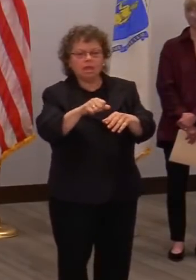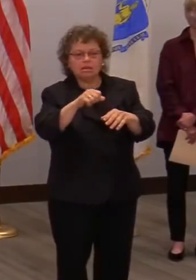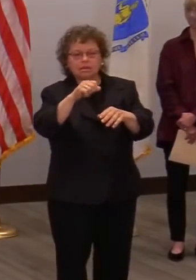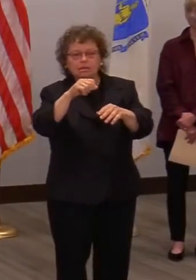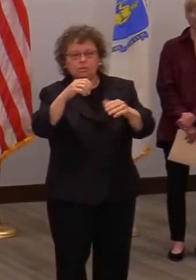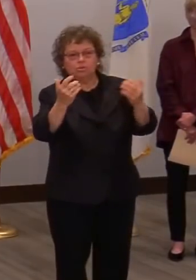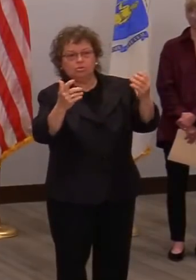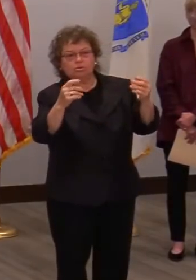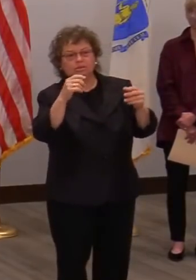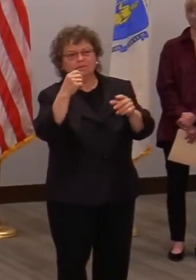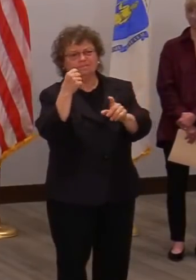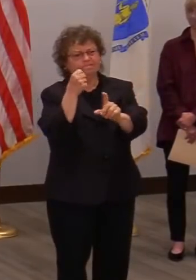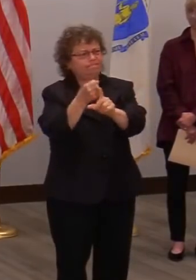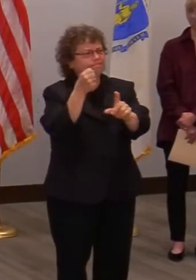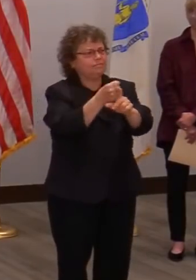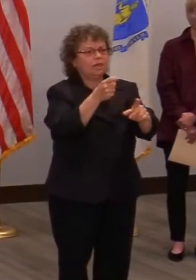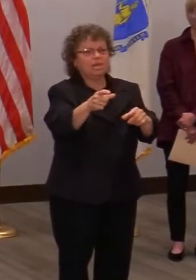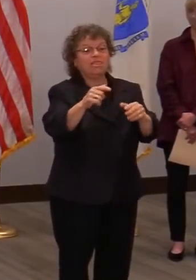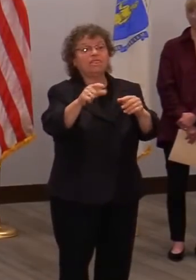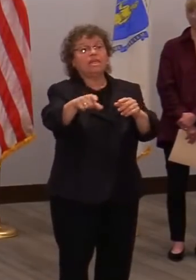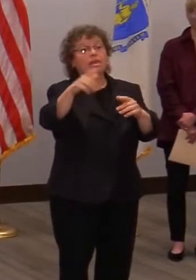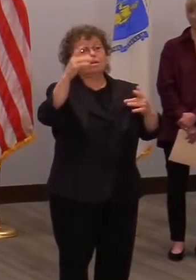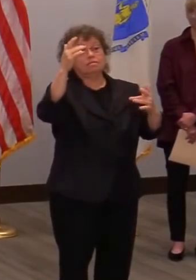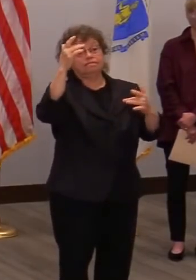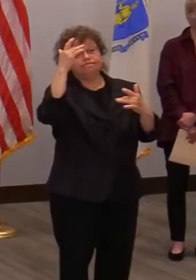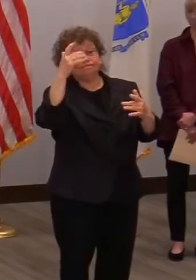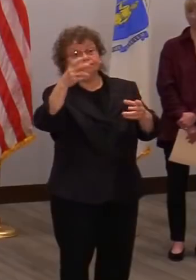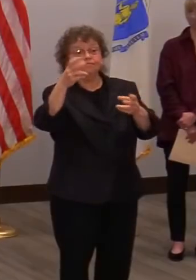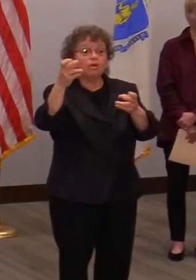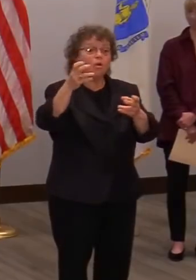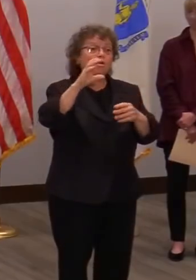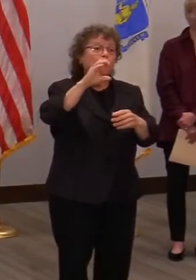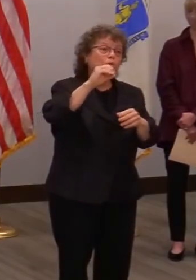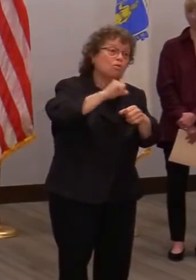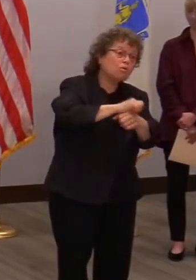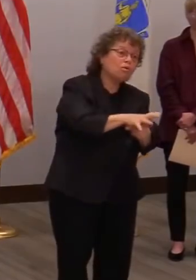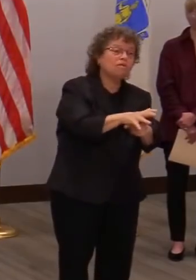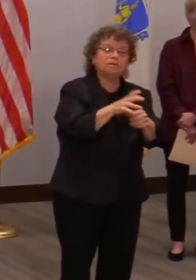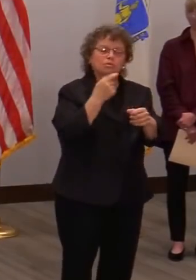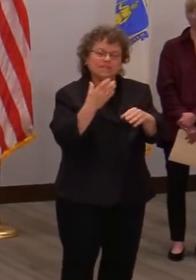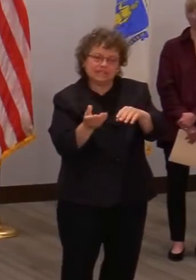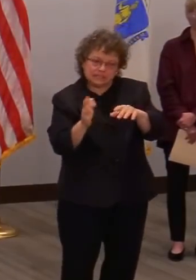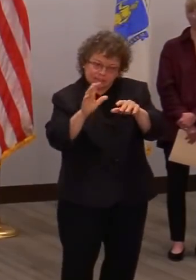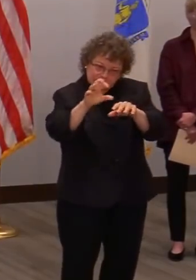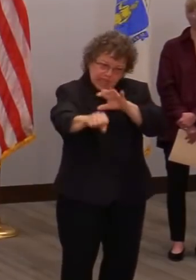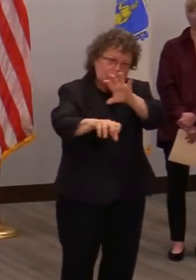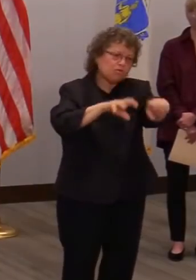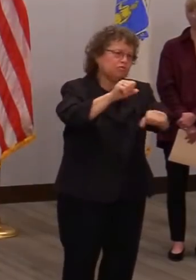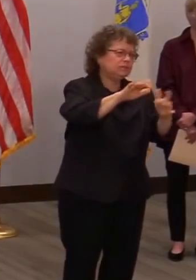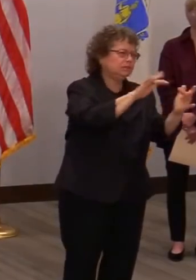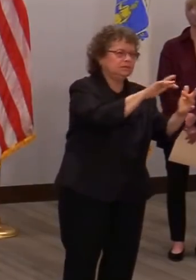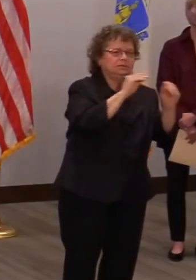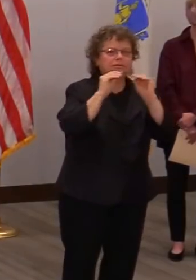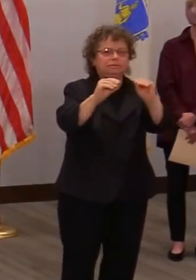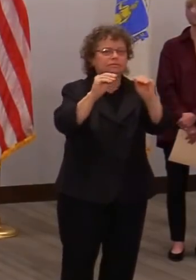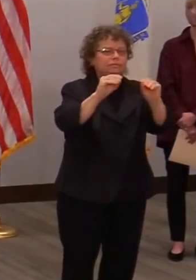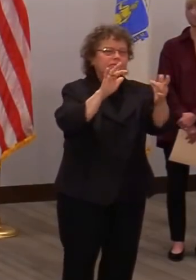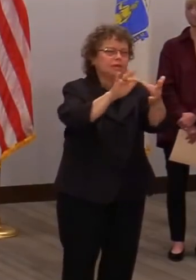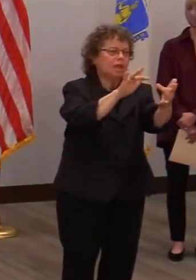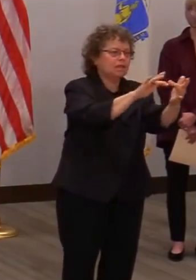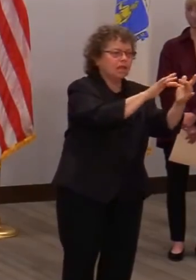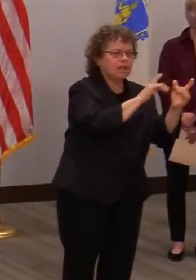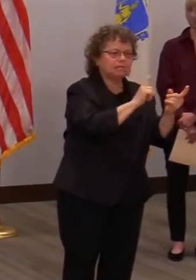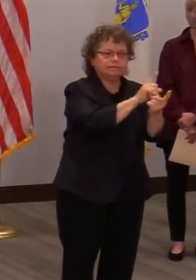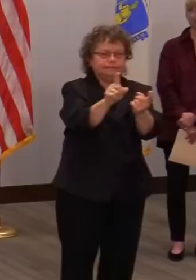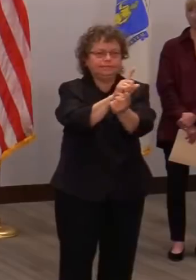to raise awareness and increase access to vaccination opportunities. We've been working closely with trusted local